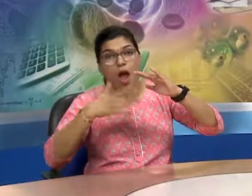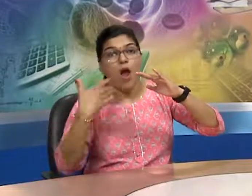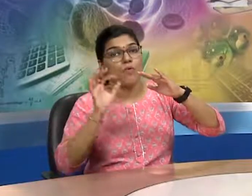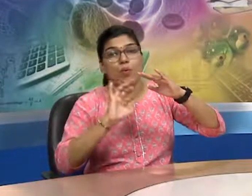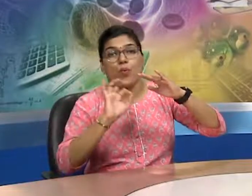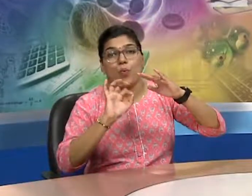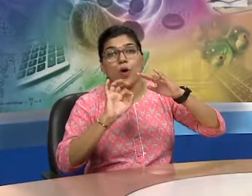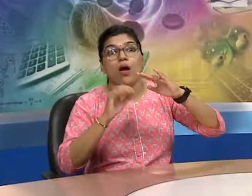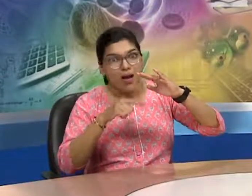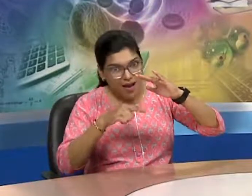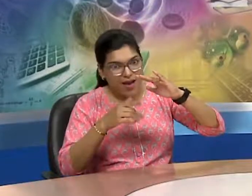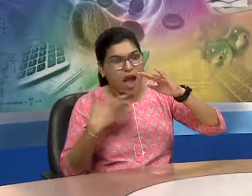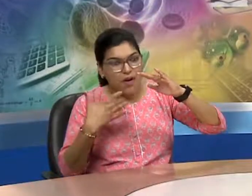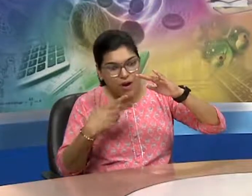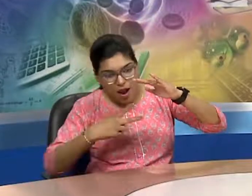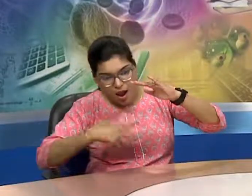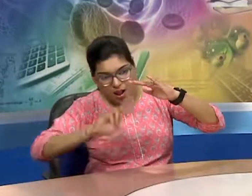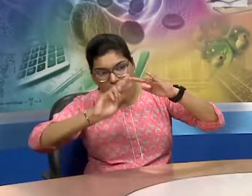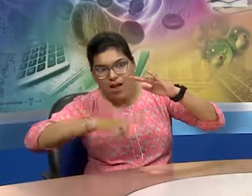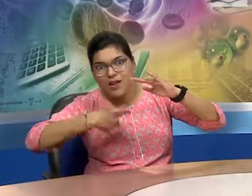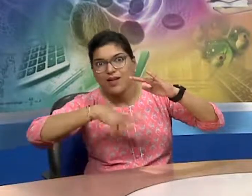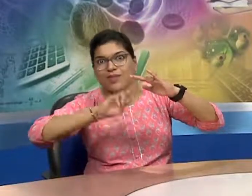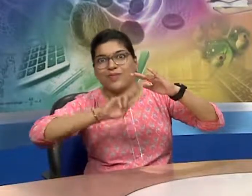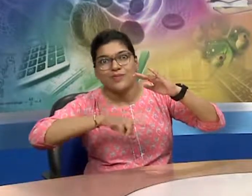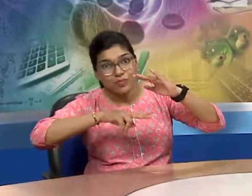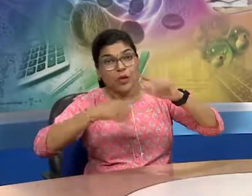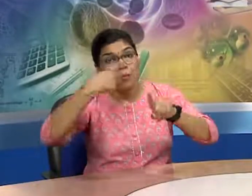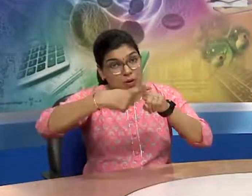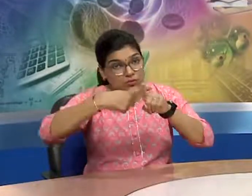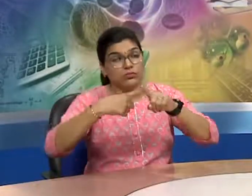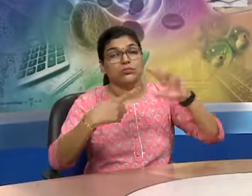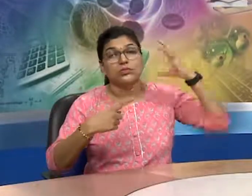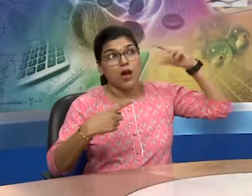which affects the earth, like global climate